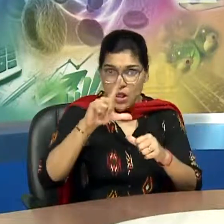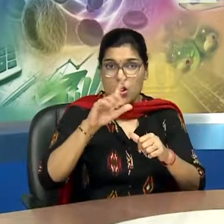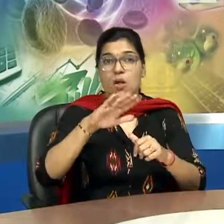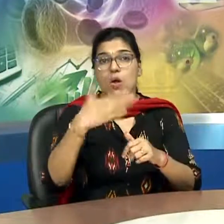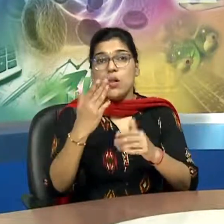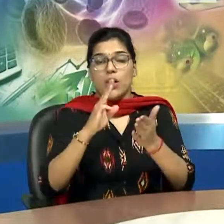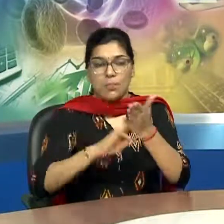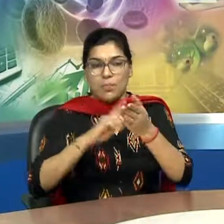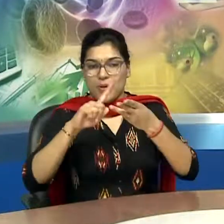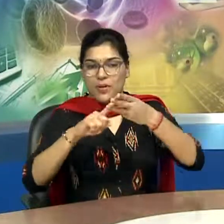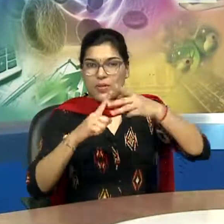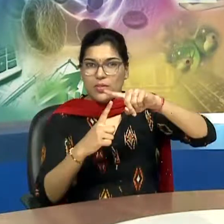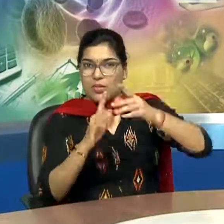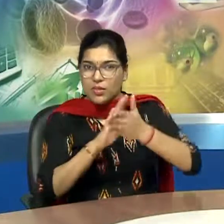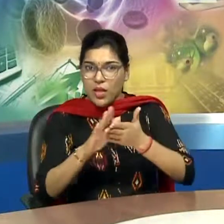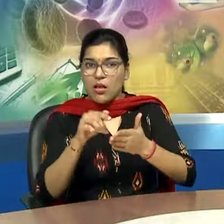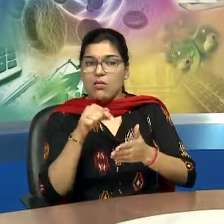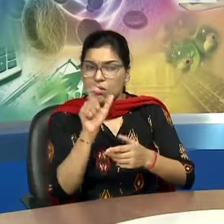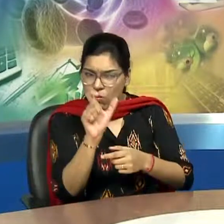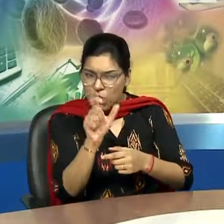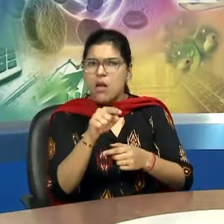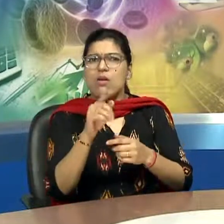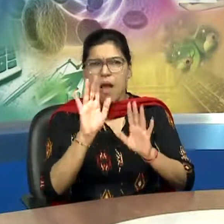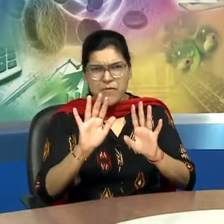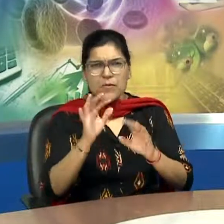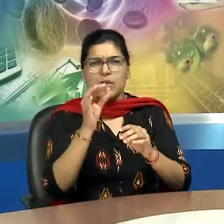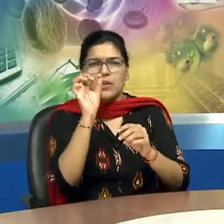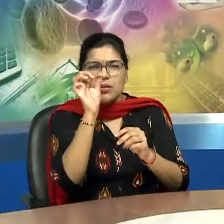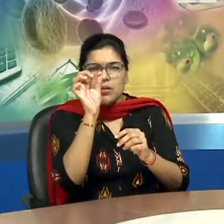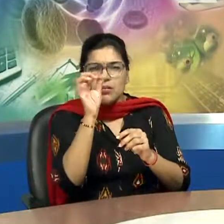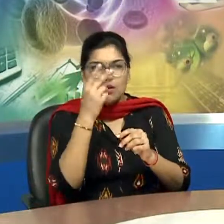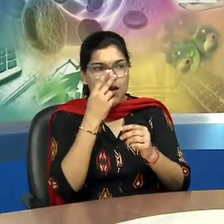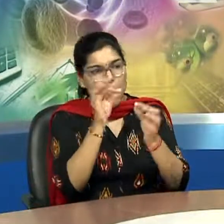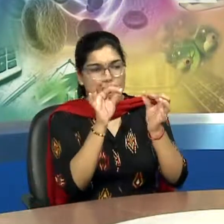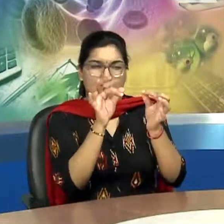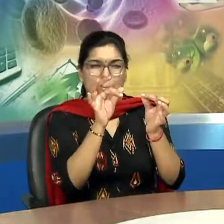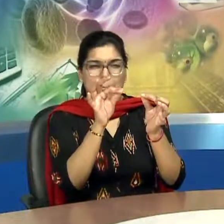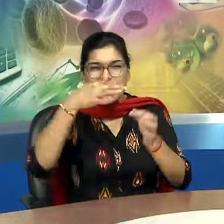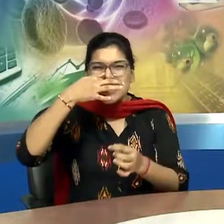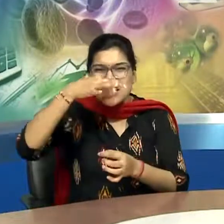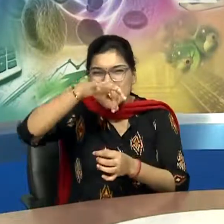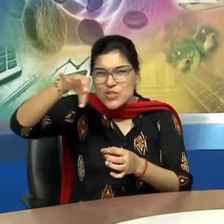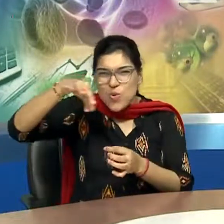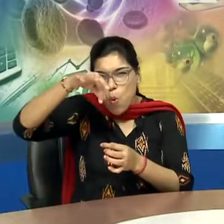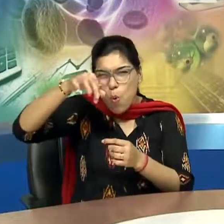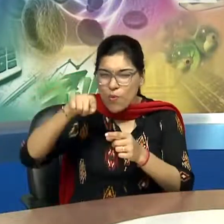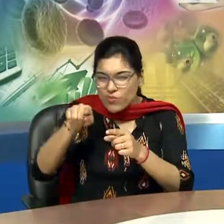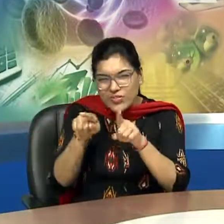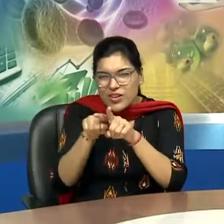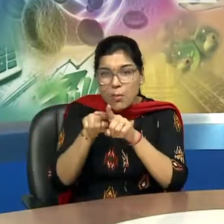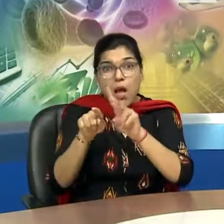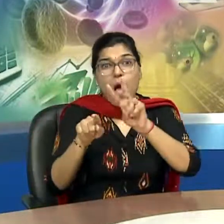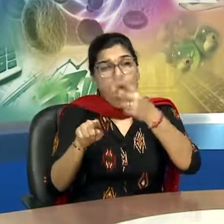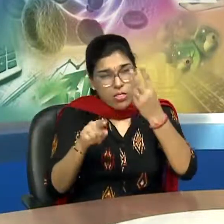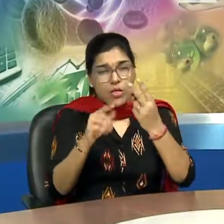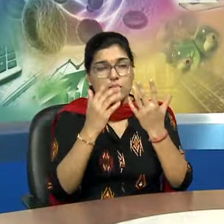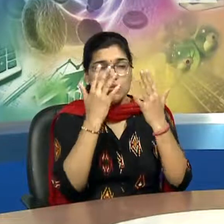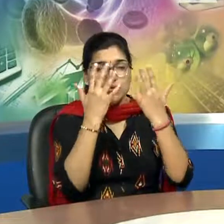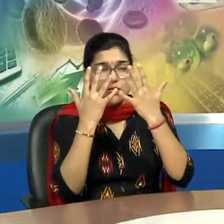other outside food. And another name is crystal meth. You know crystal? Crystal